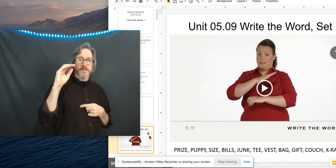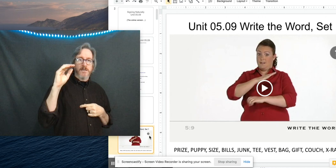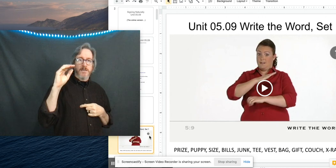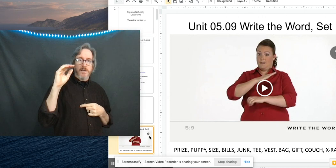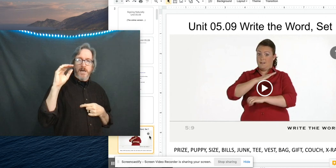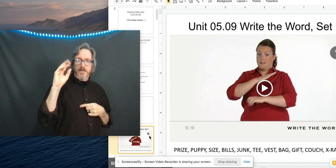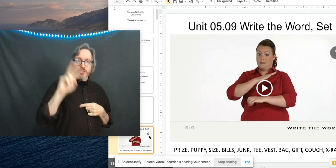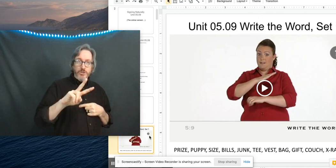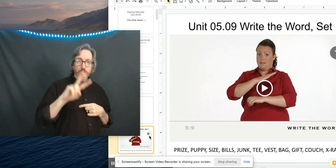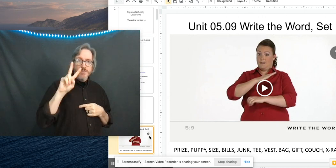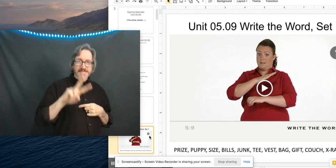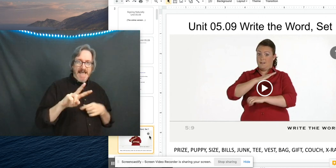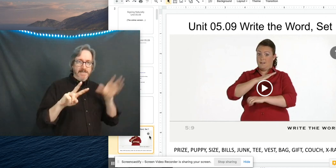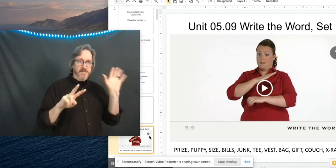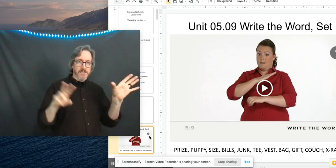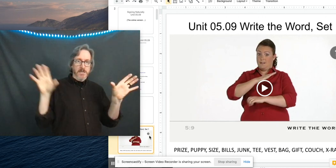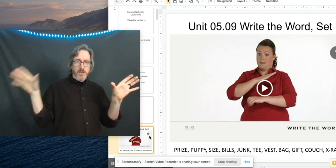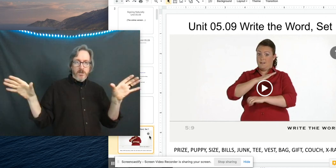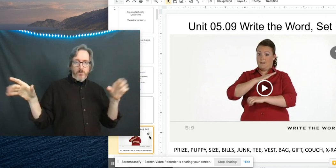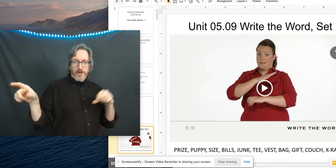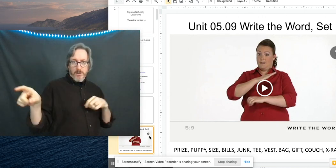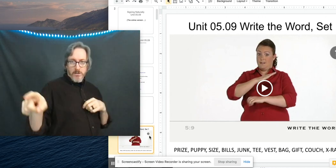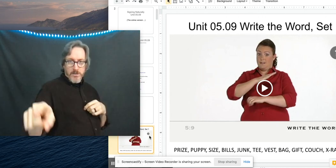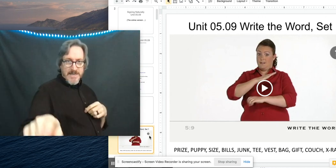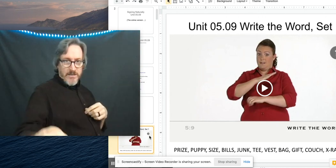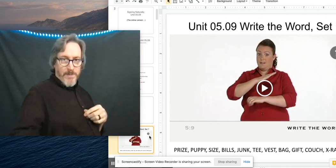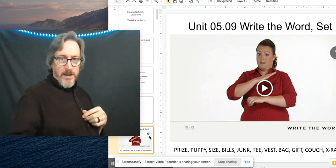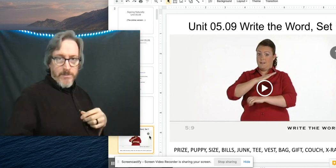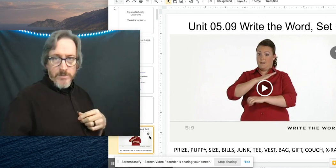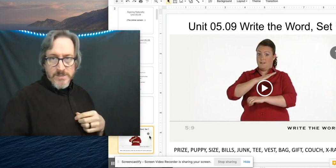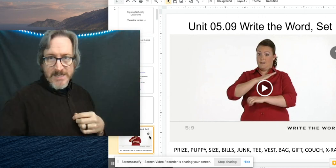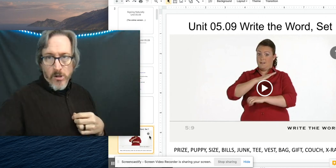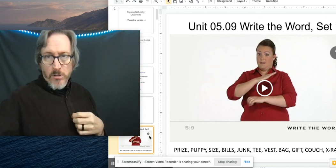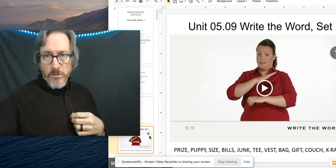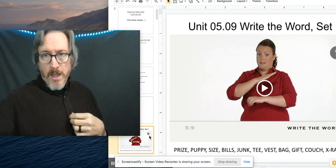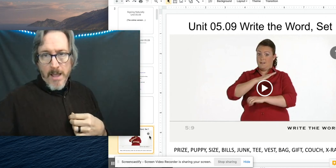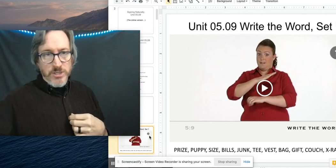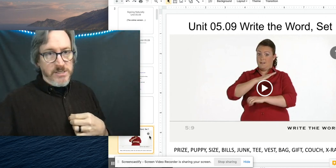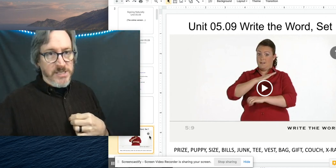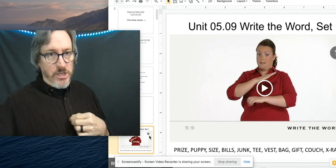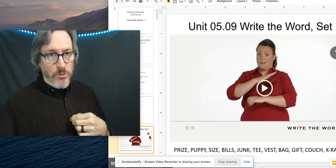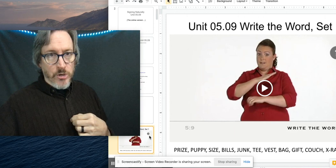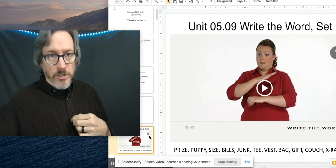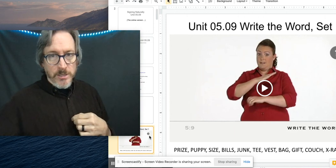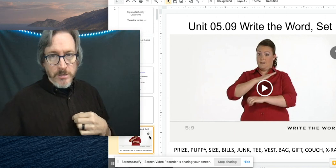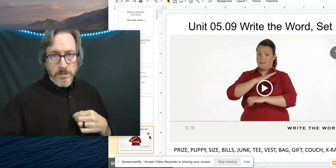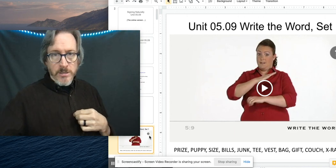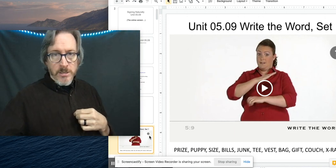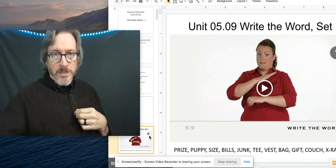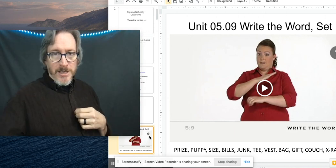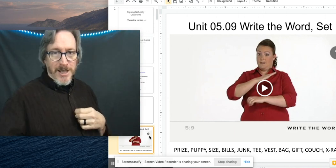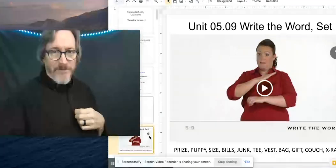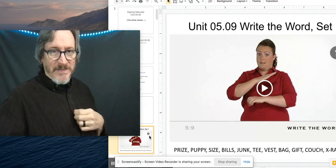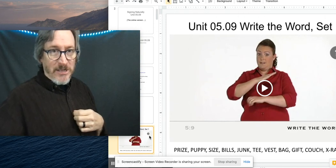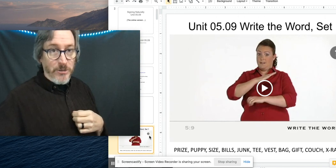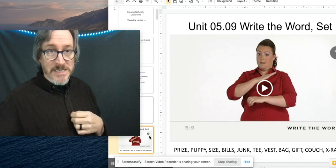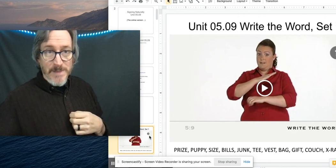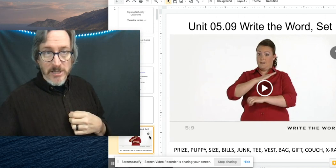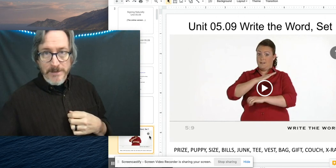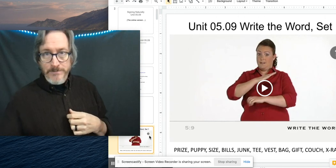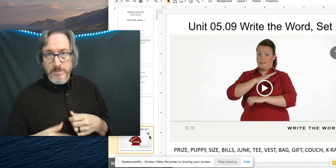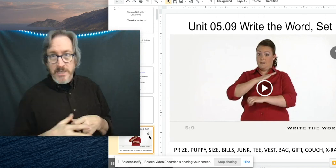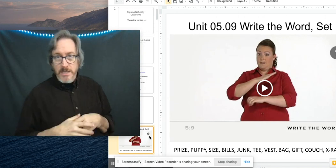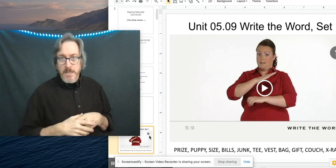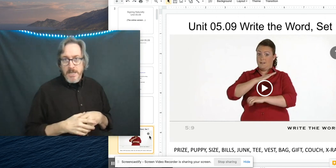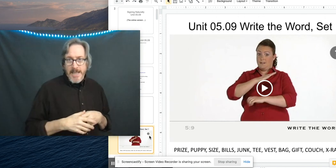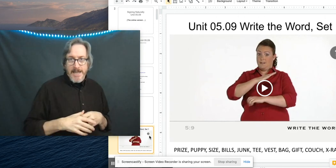there's two sets where down at the bottom, you see all the options that you could, that they could be